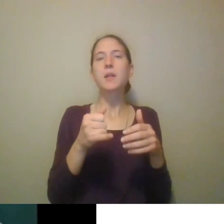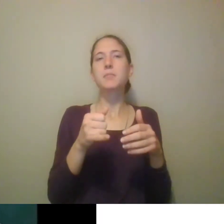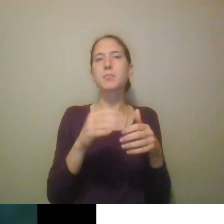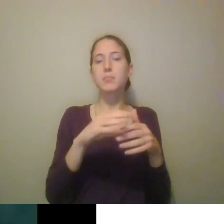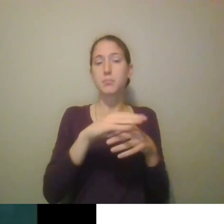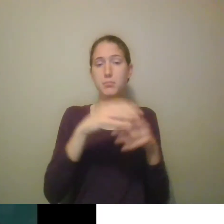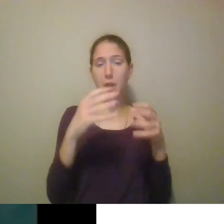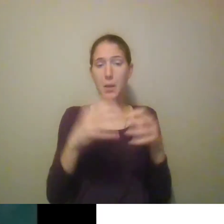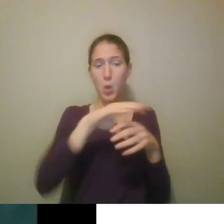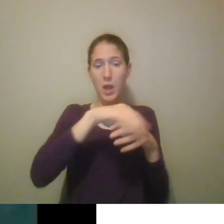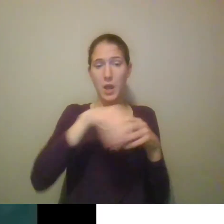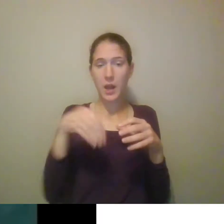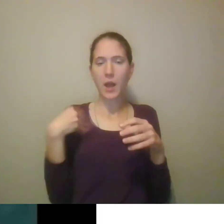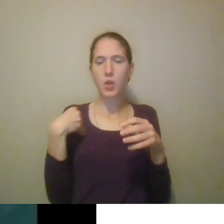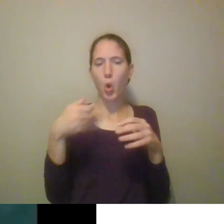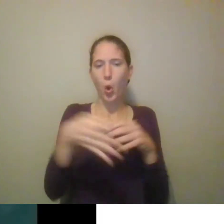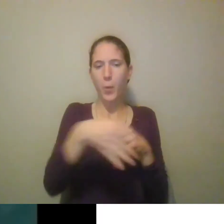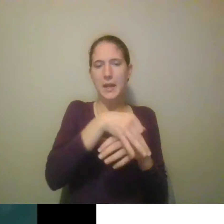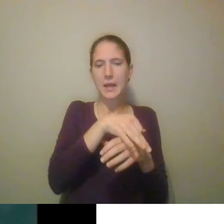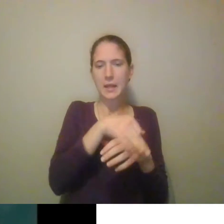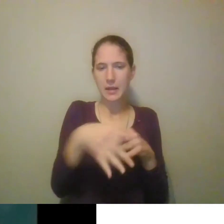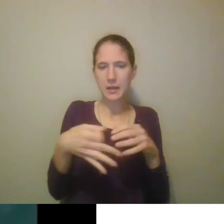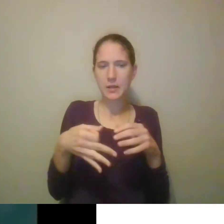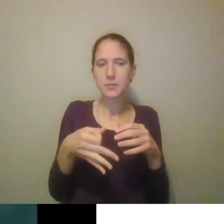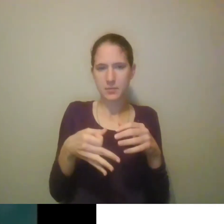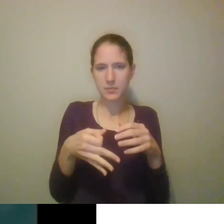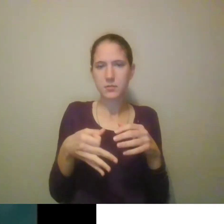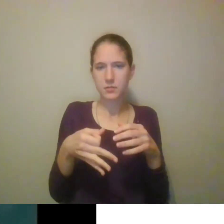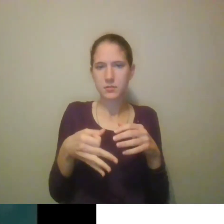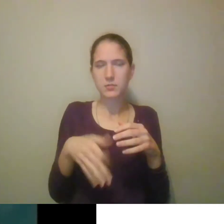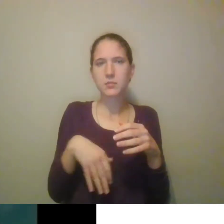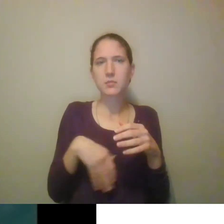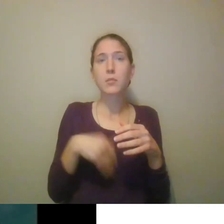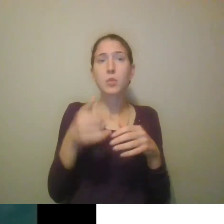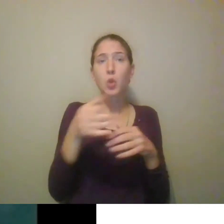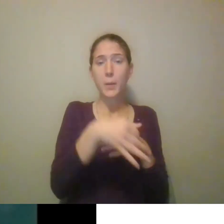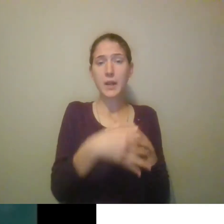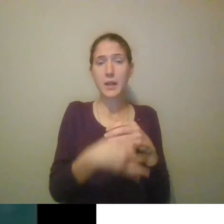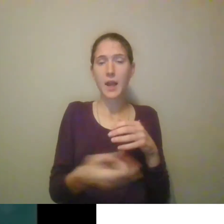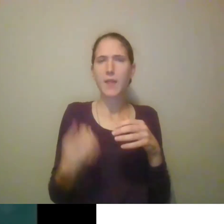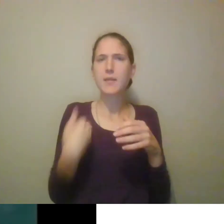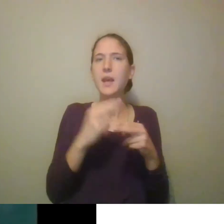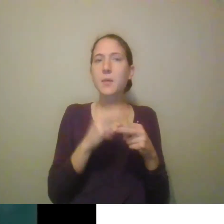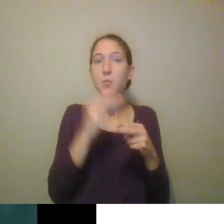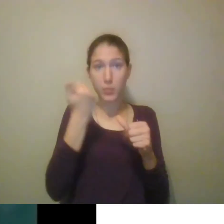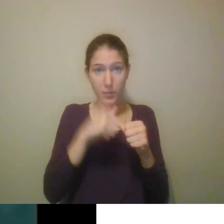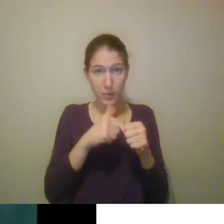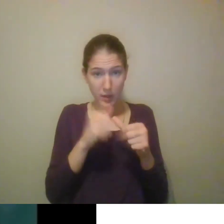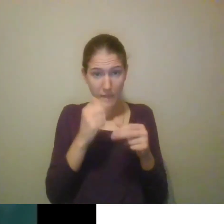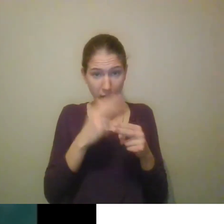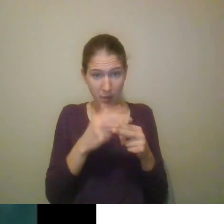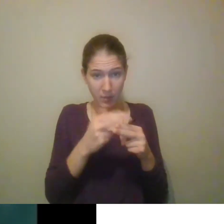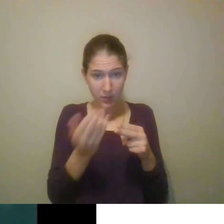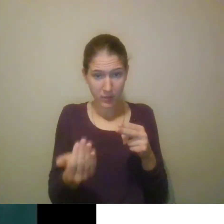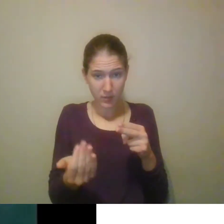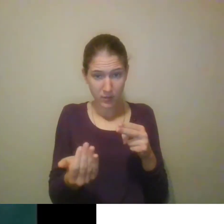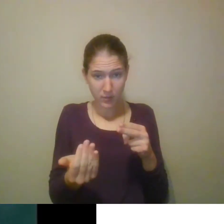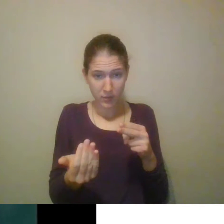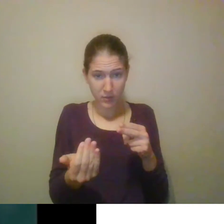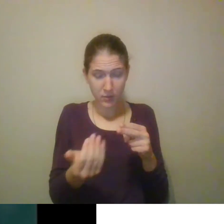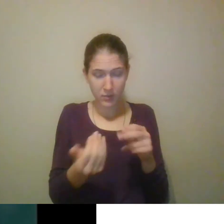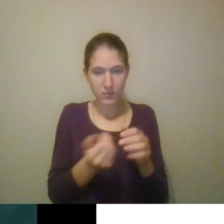openings that are going to be found in the cell membrane. And these openings have a name. Does anybody know what the name of the openings